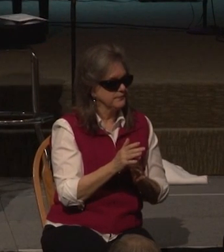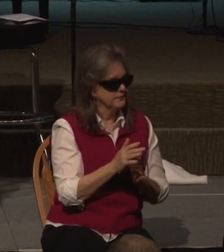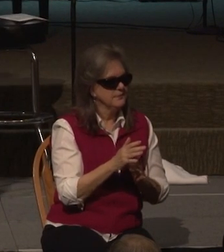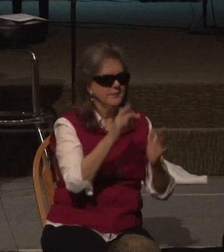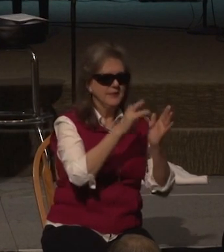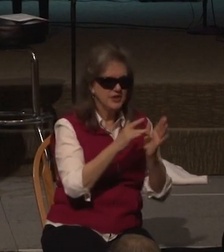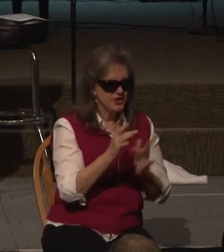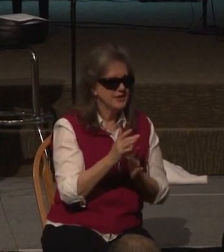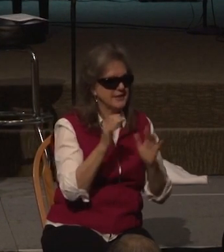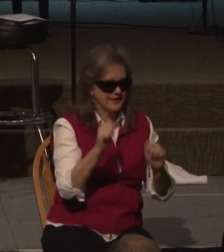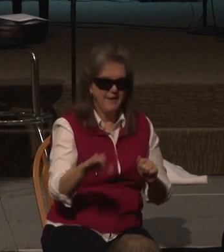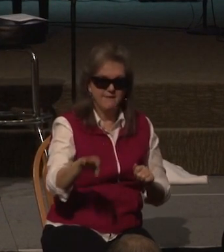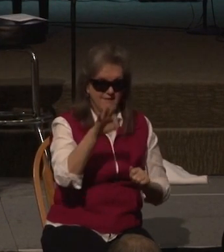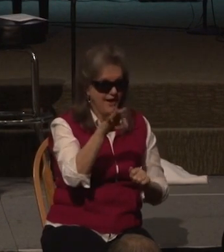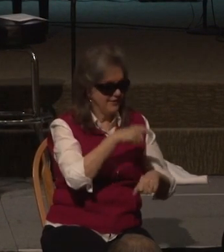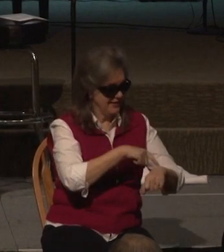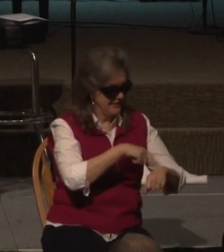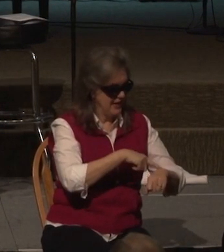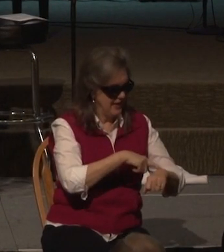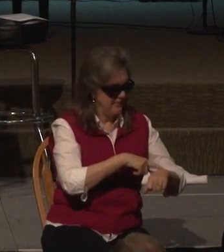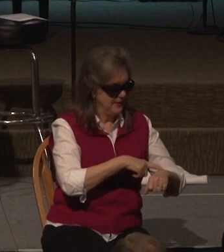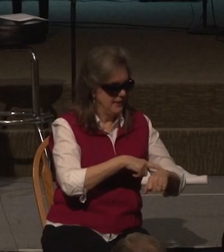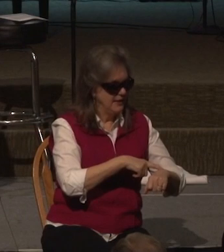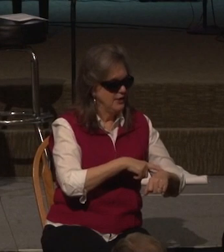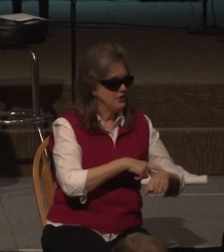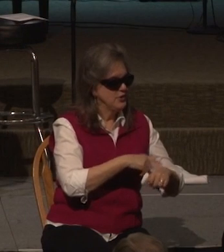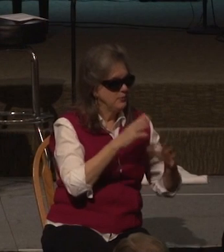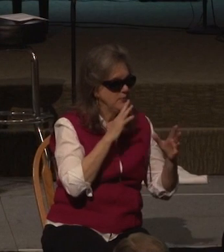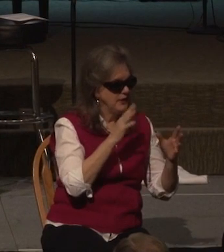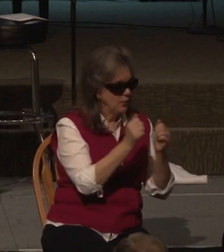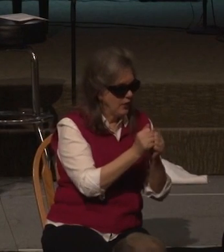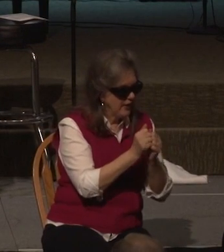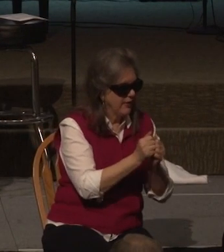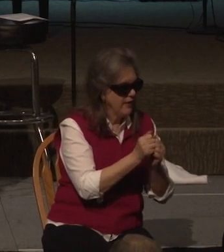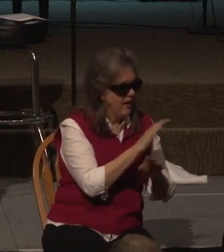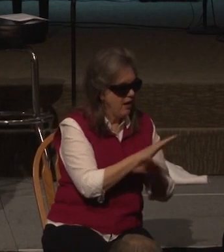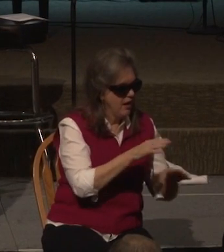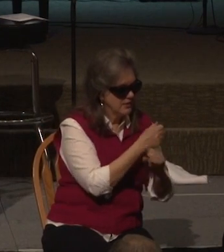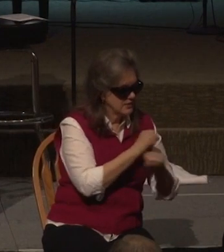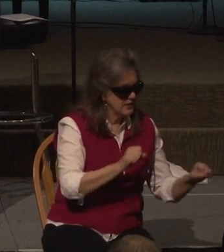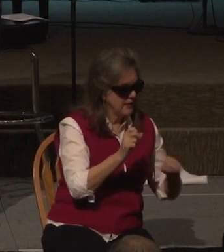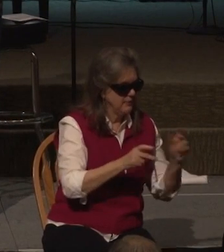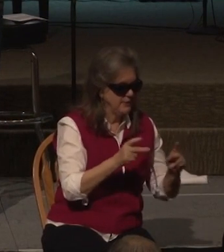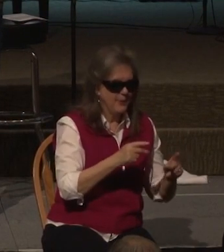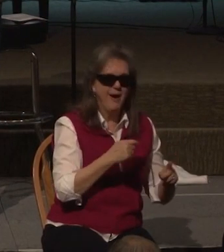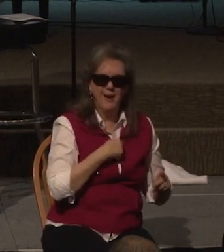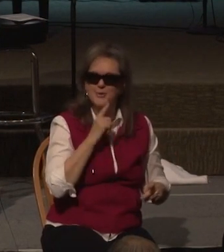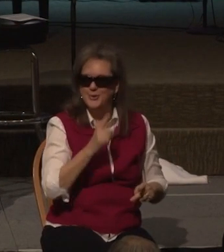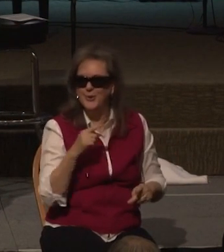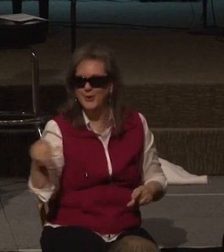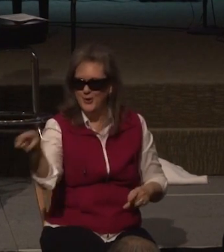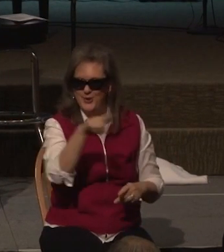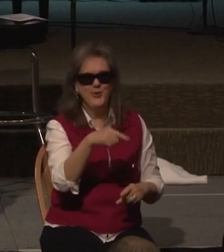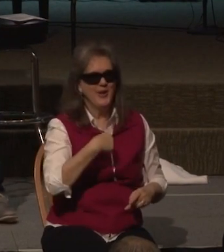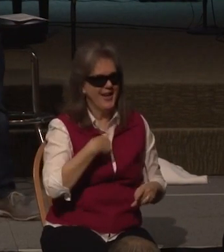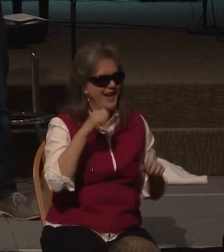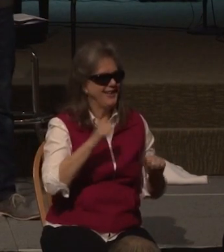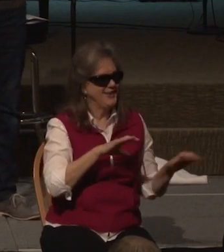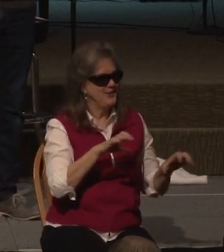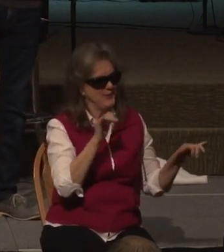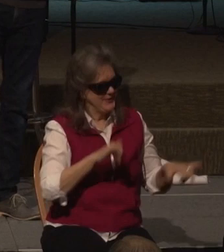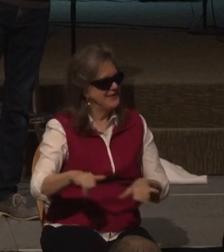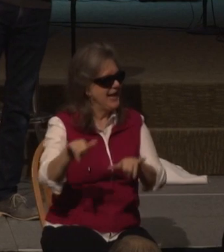If Jesus can find the time to hang out with unsaved people, I'm confident that you and I can do the